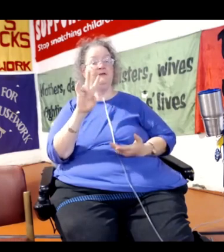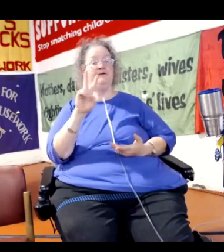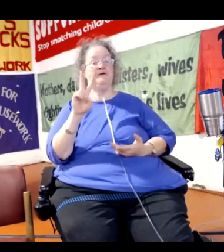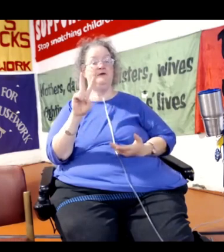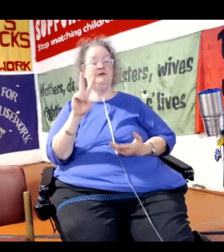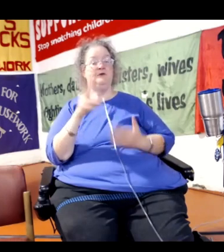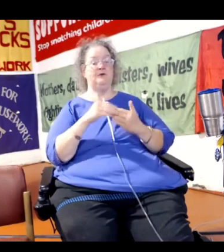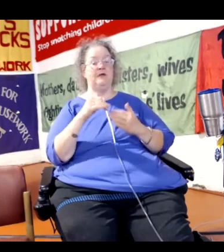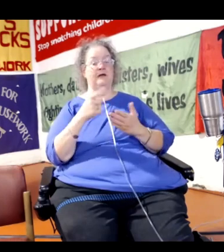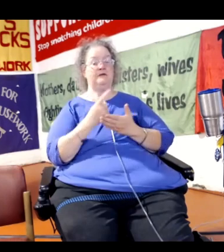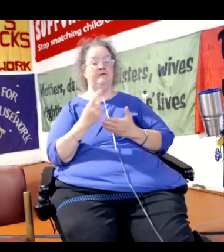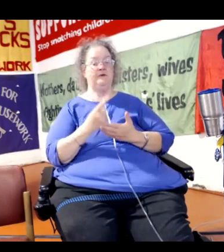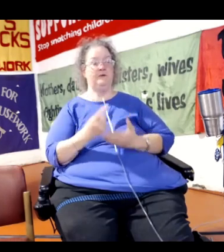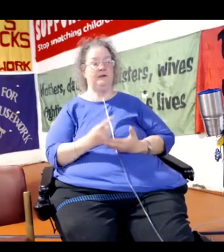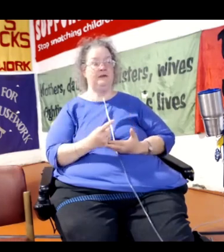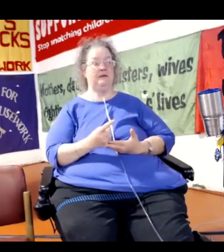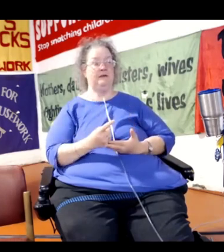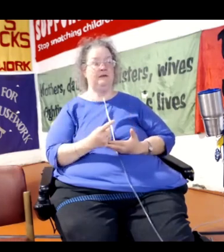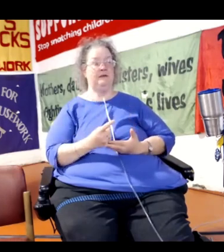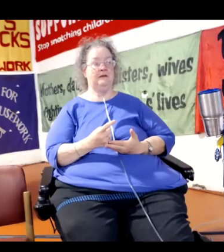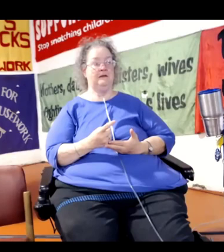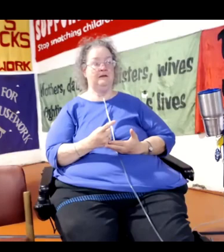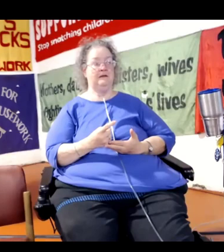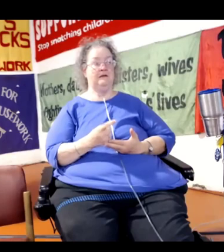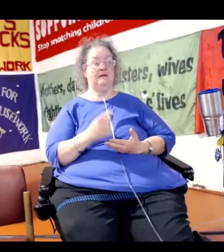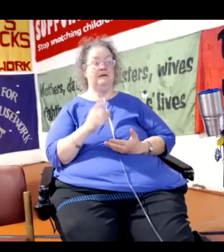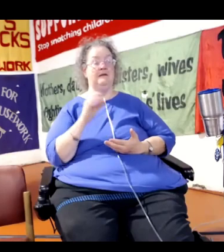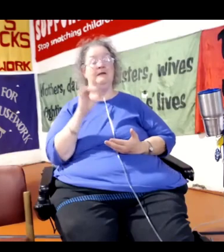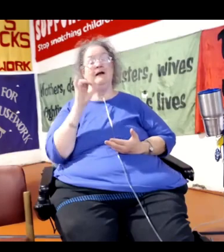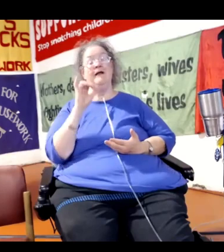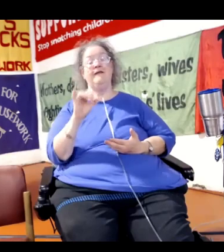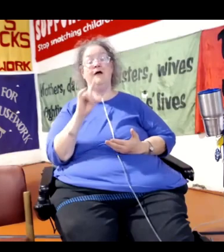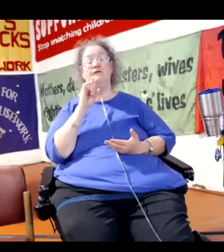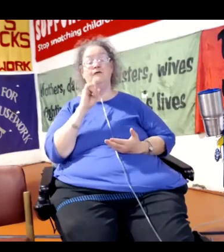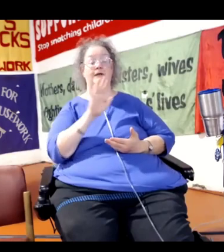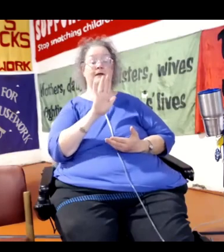week, which is a pay cut of almost 50%